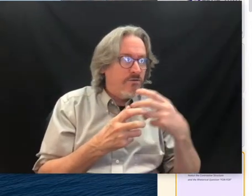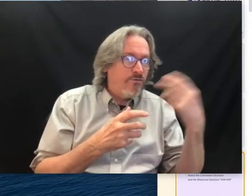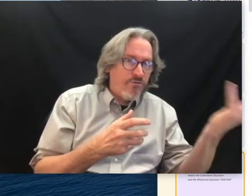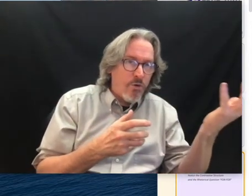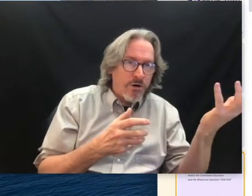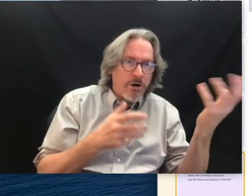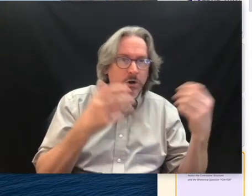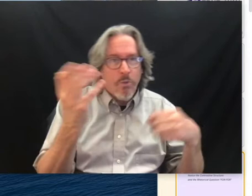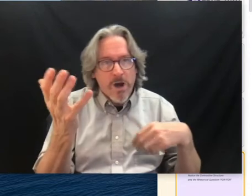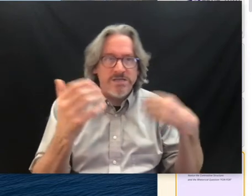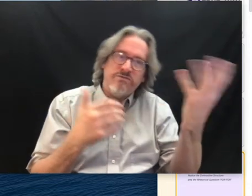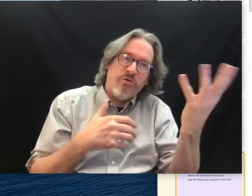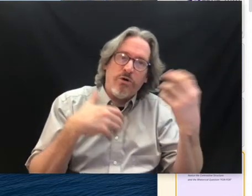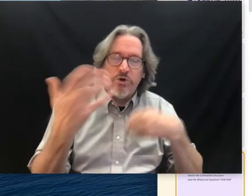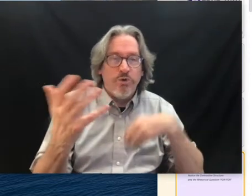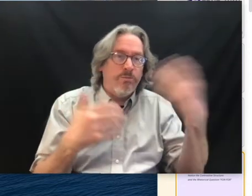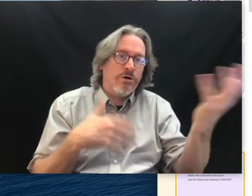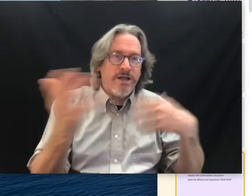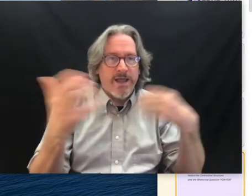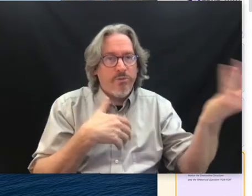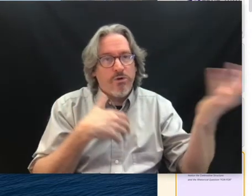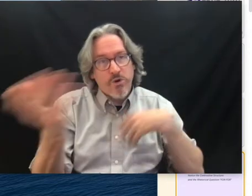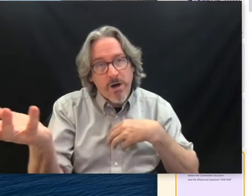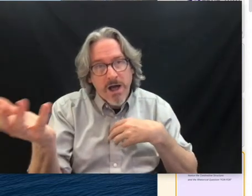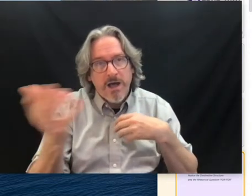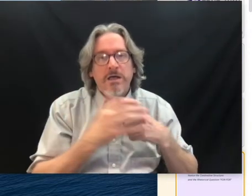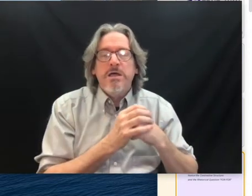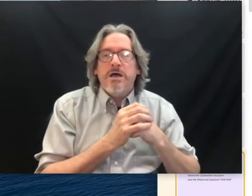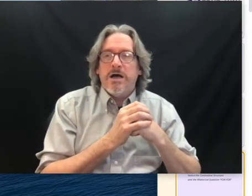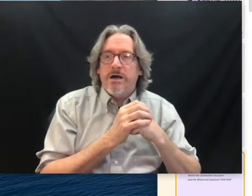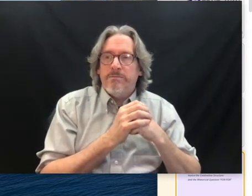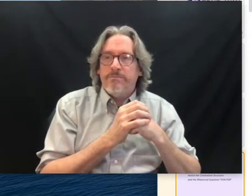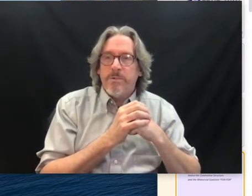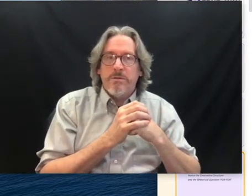of for what, for who, porque, pourquoi,